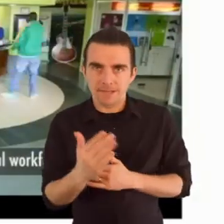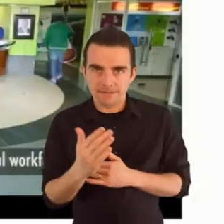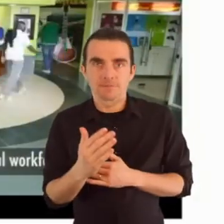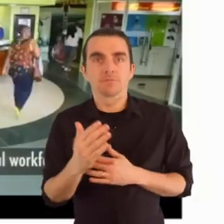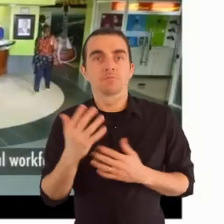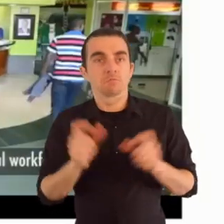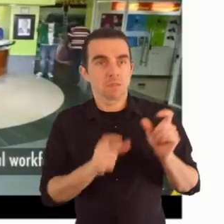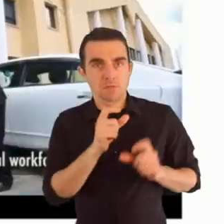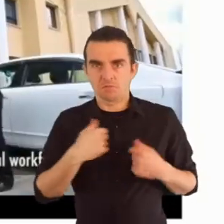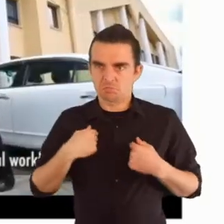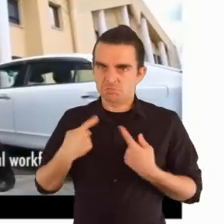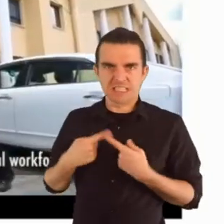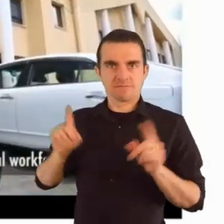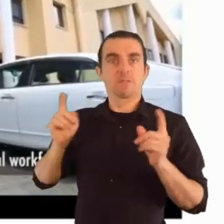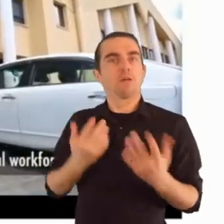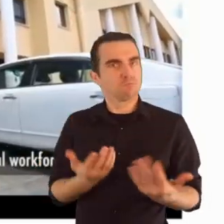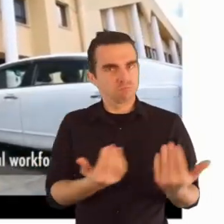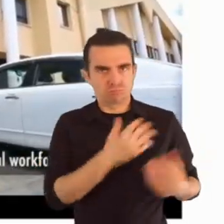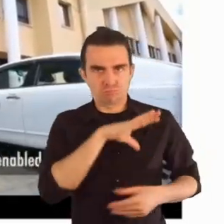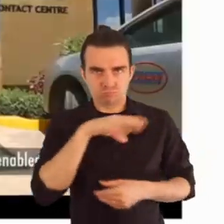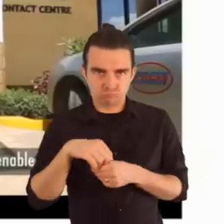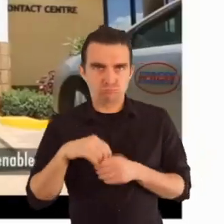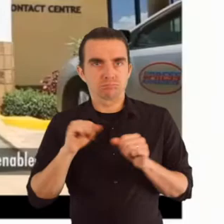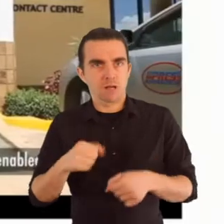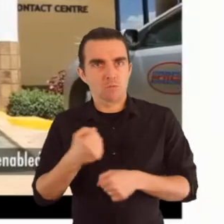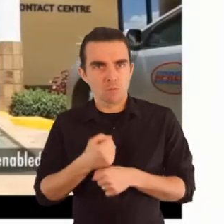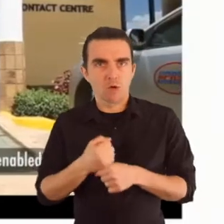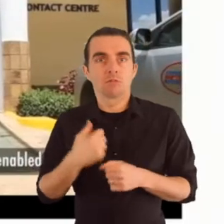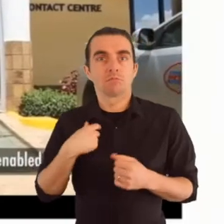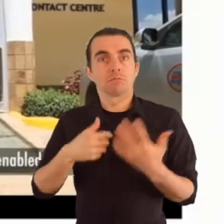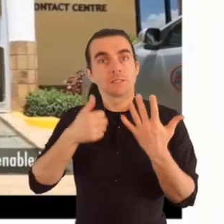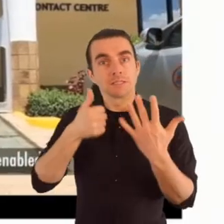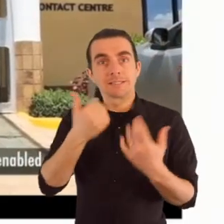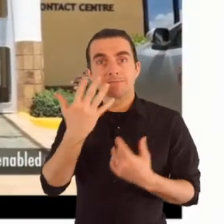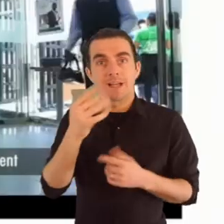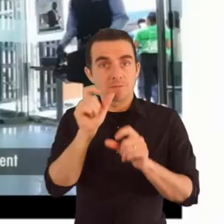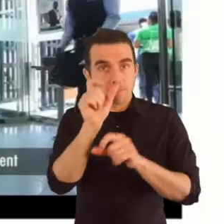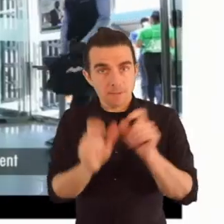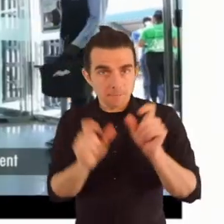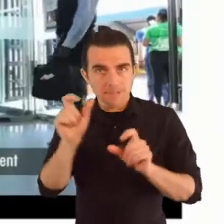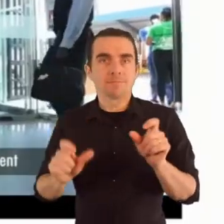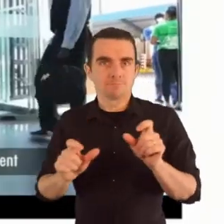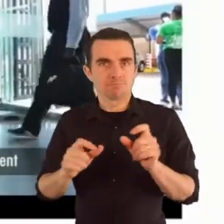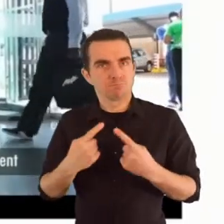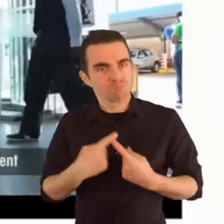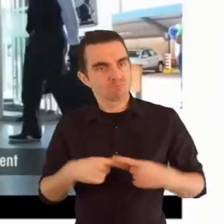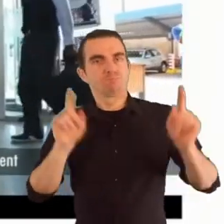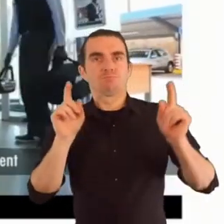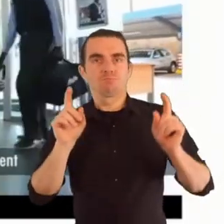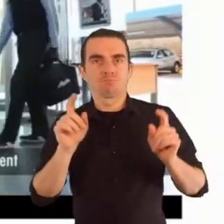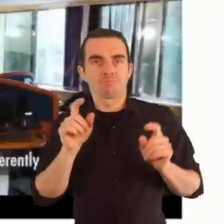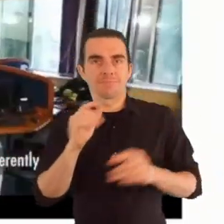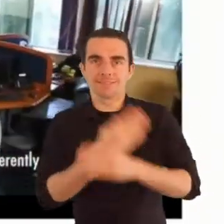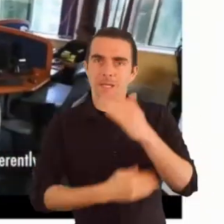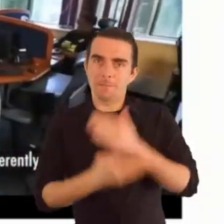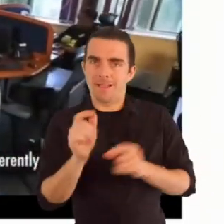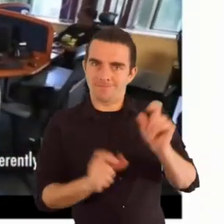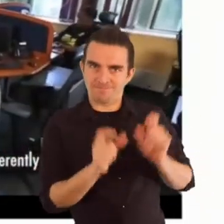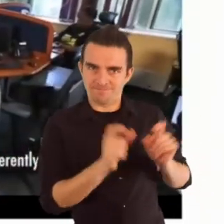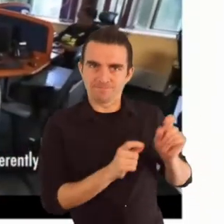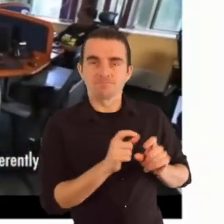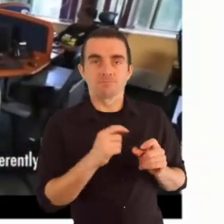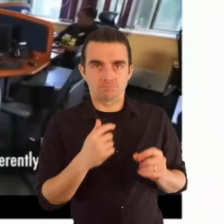of 5% of our total workforce to be people that are differently enabled. And therefore, we at the moment have